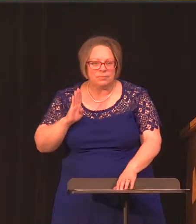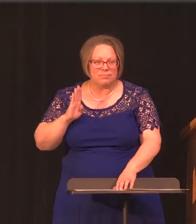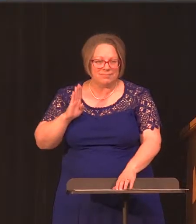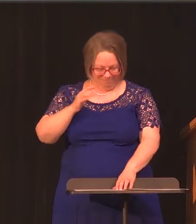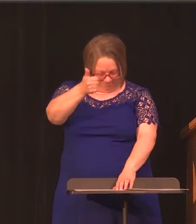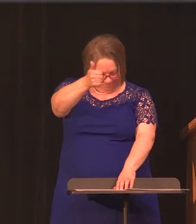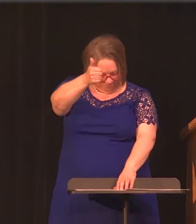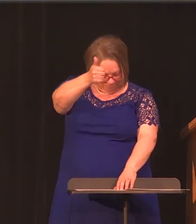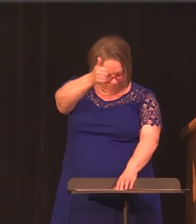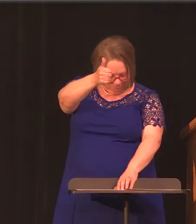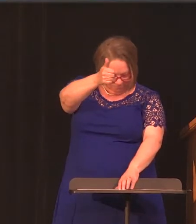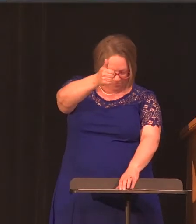Brittany,